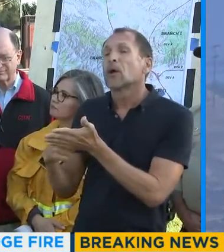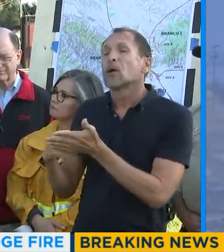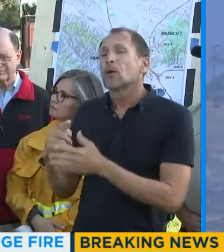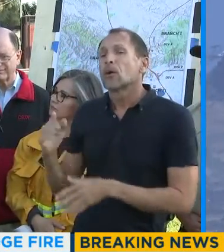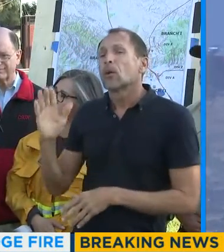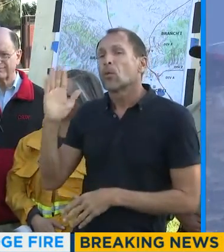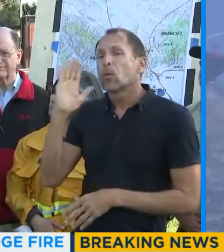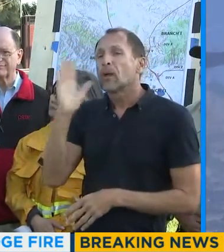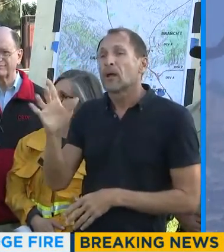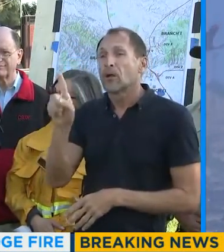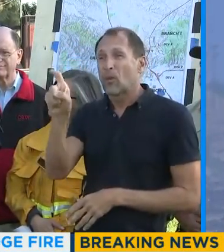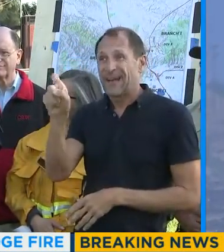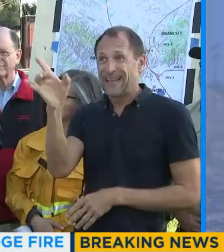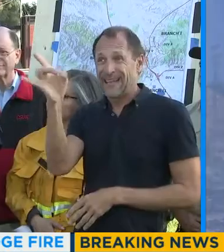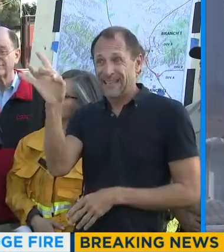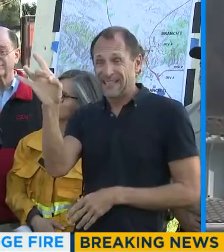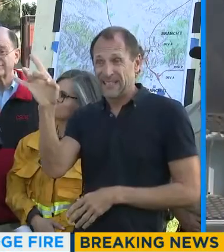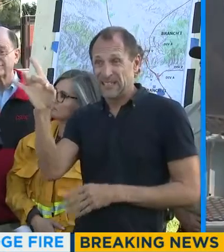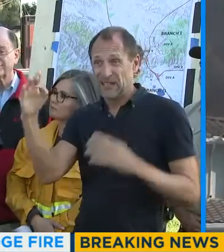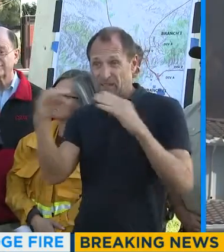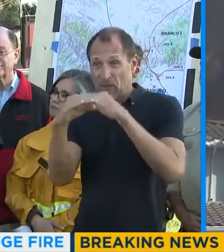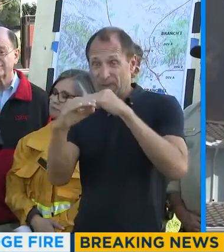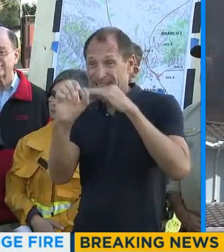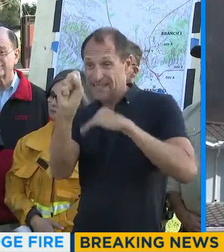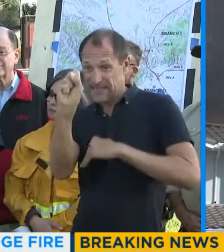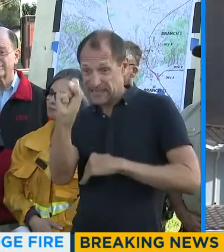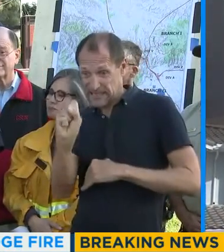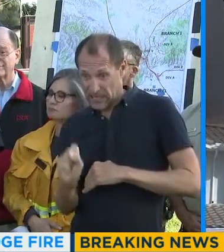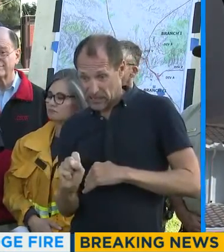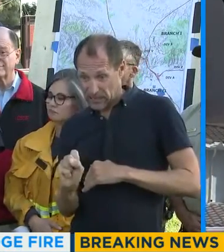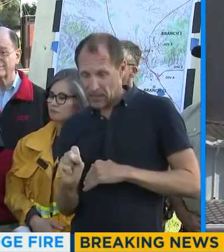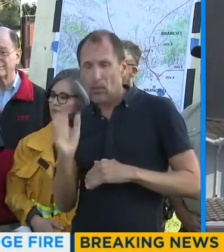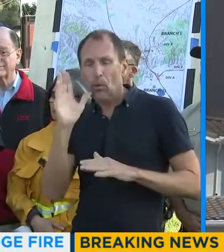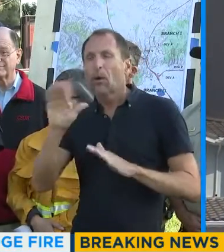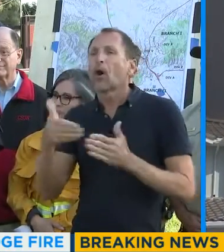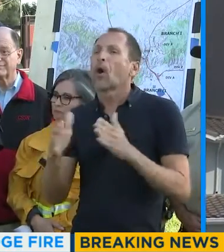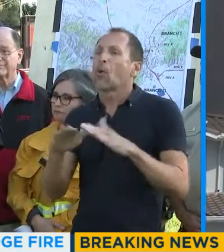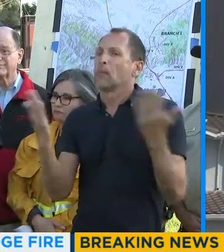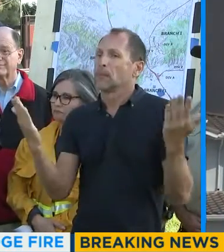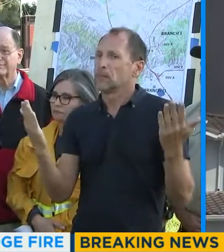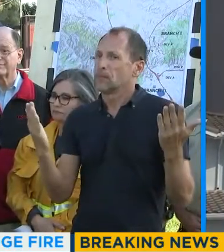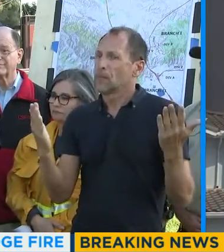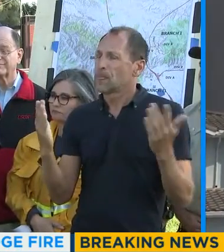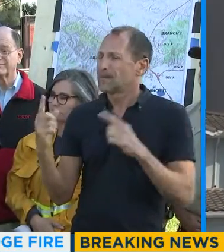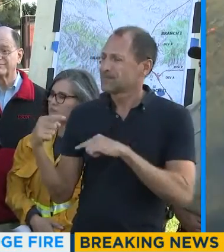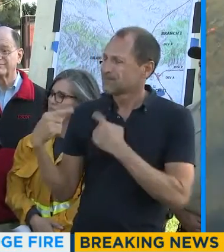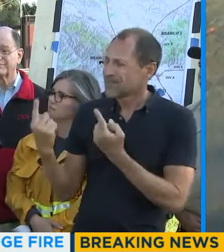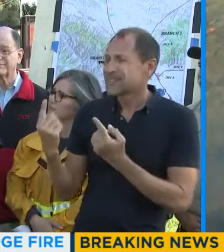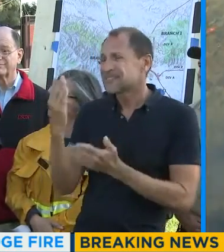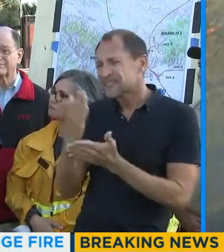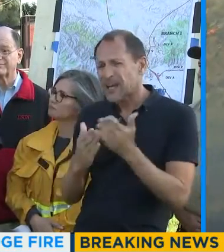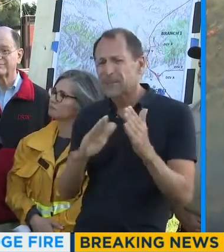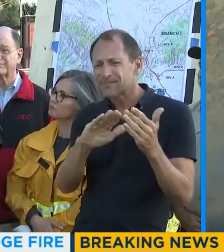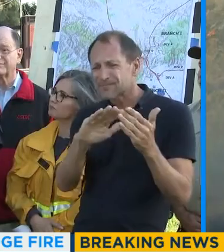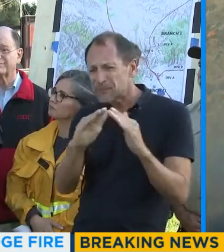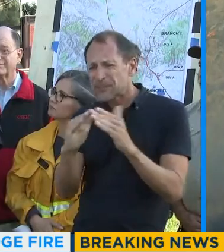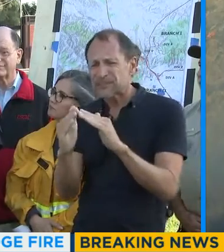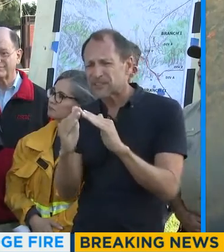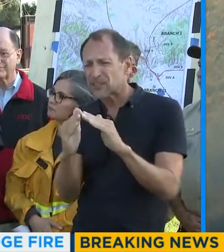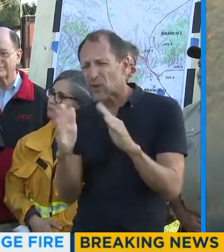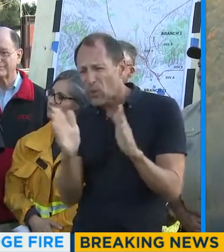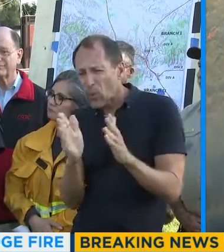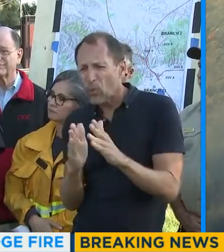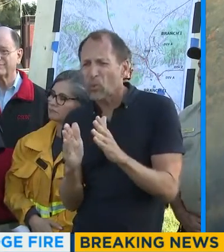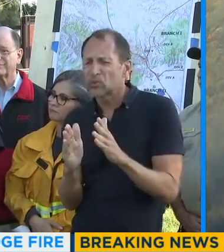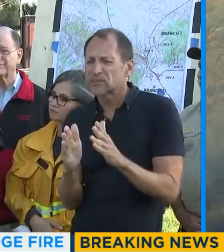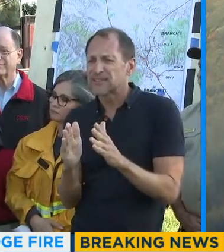areas south of the 118 freeway. So communities that were previously closed south of the 118 freeway,